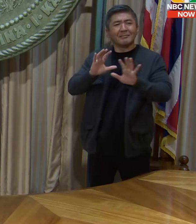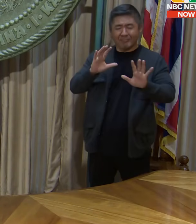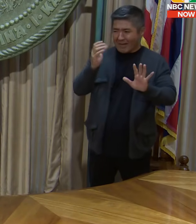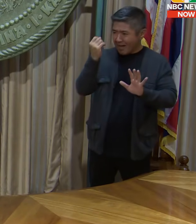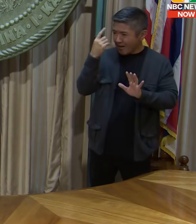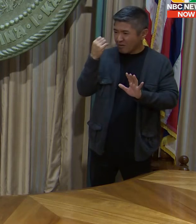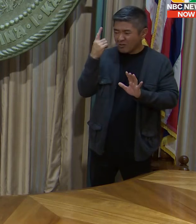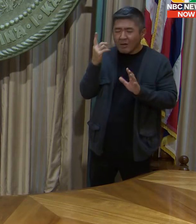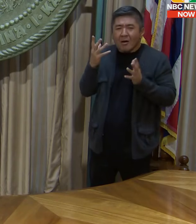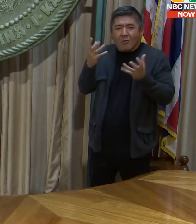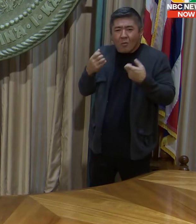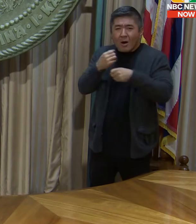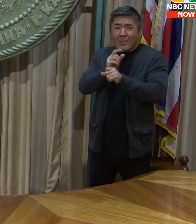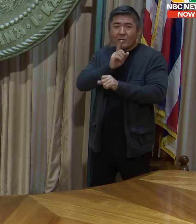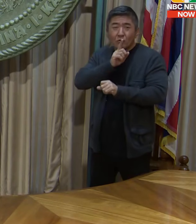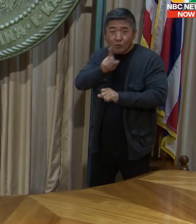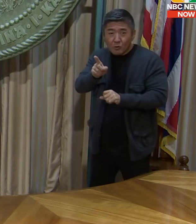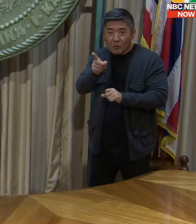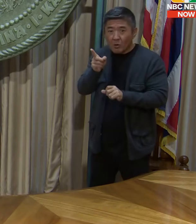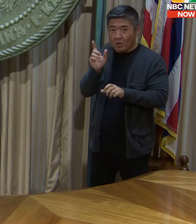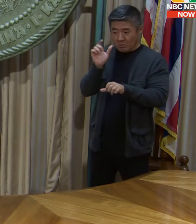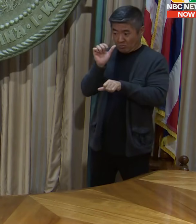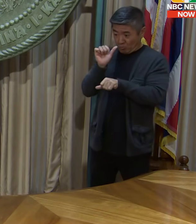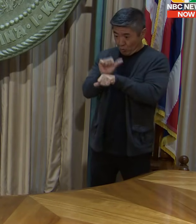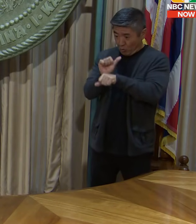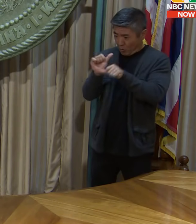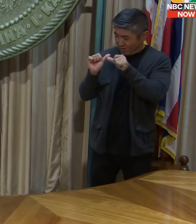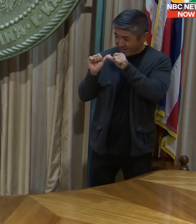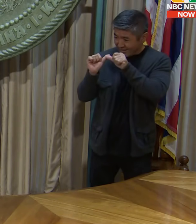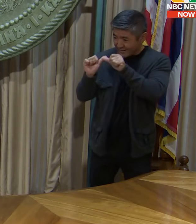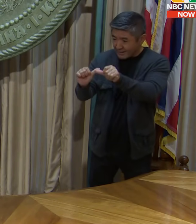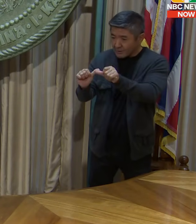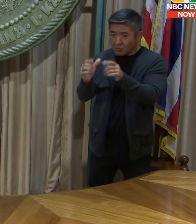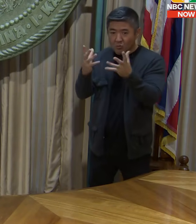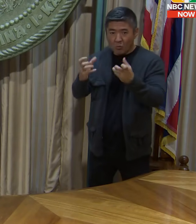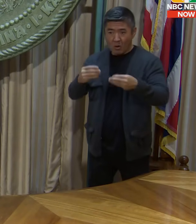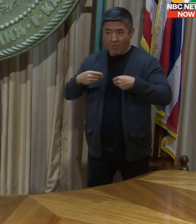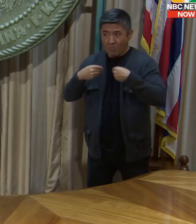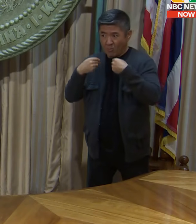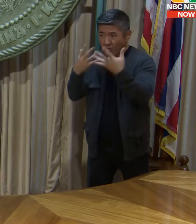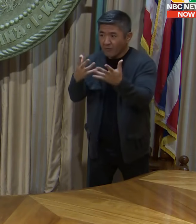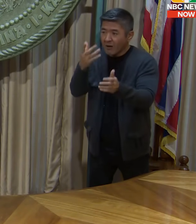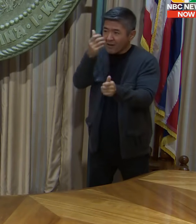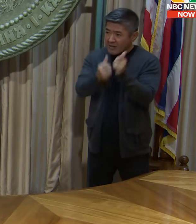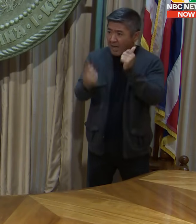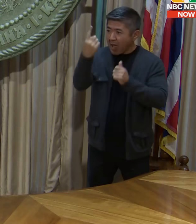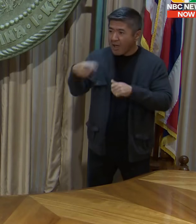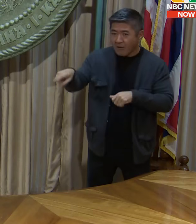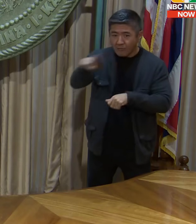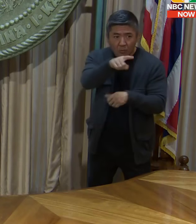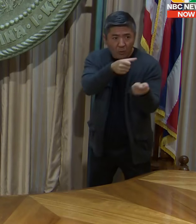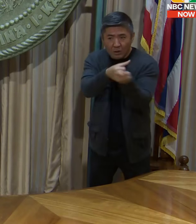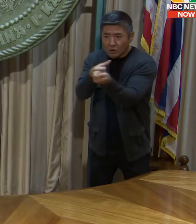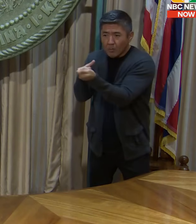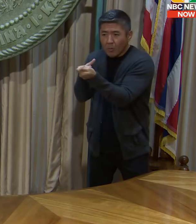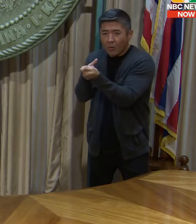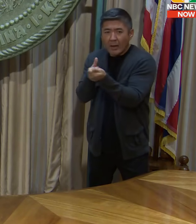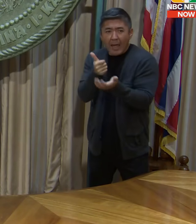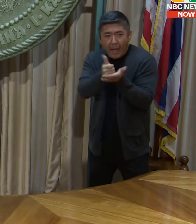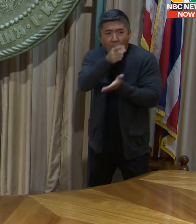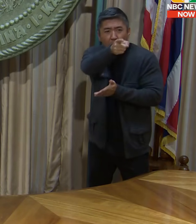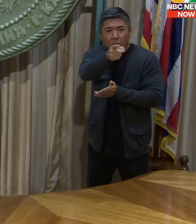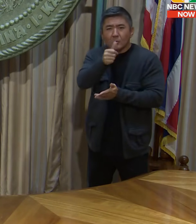of Hawaii that we are working so that everyone can receive the help that they need to make it through this